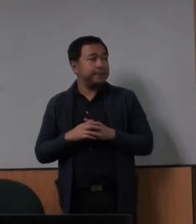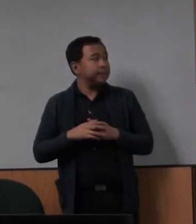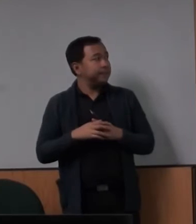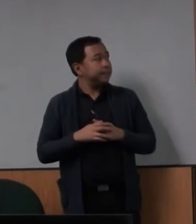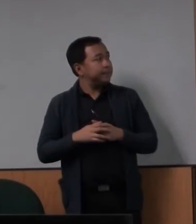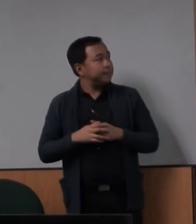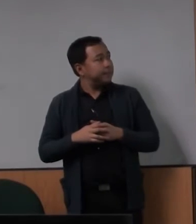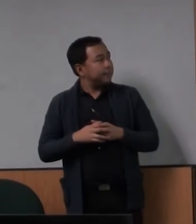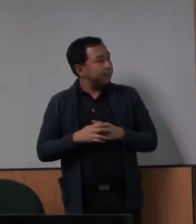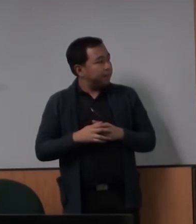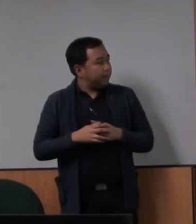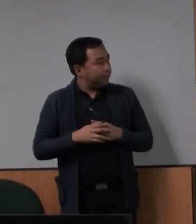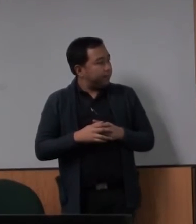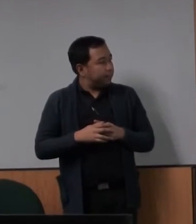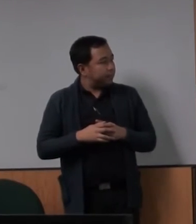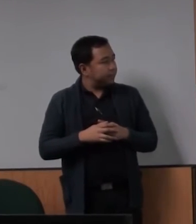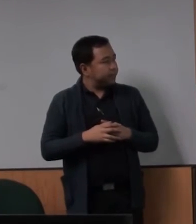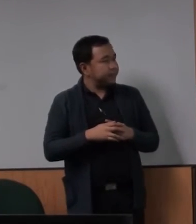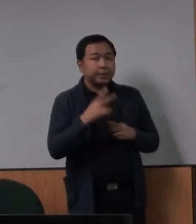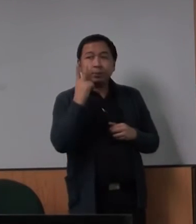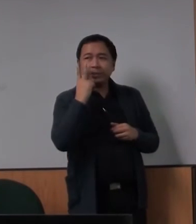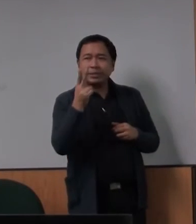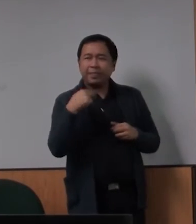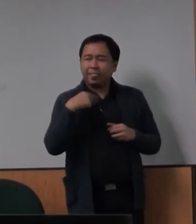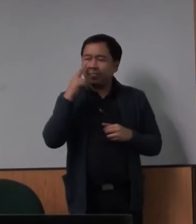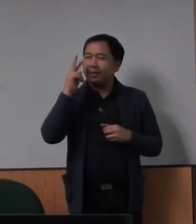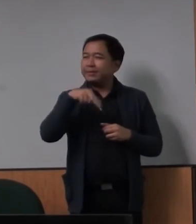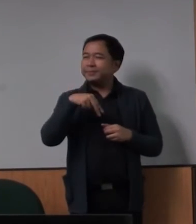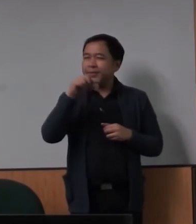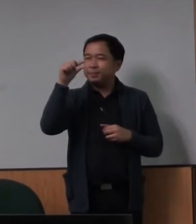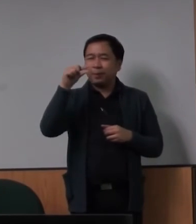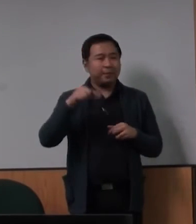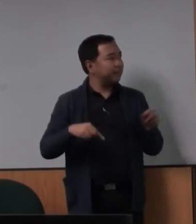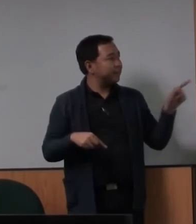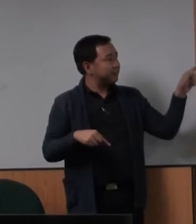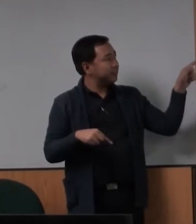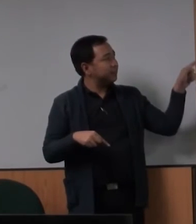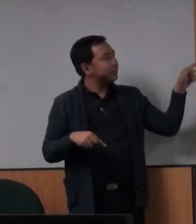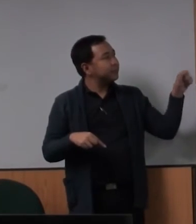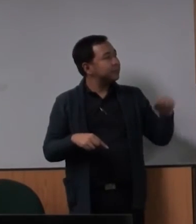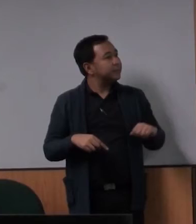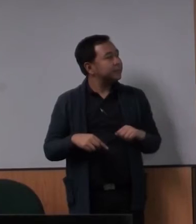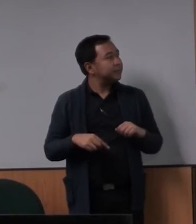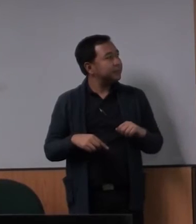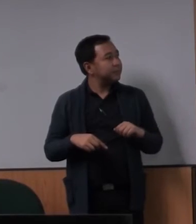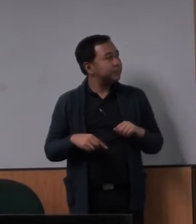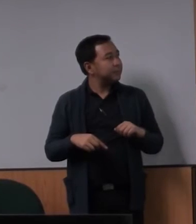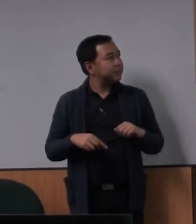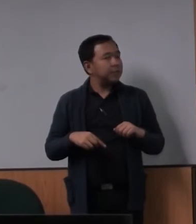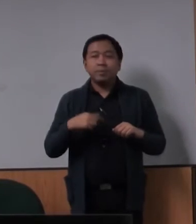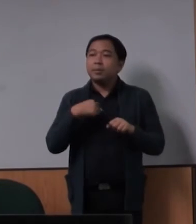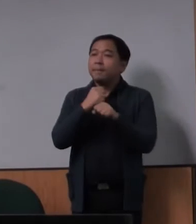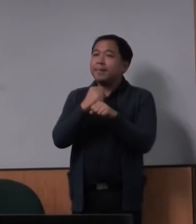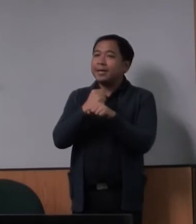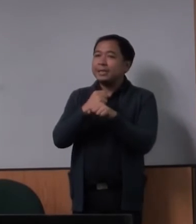Okay, as you can see, I know it's too small, but these are only the script I made for